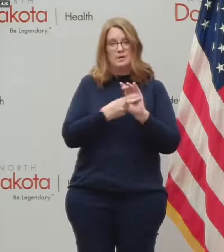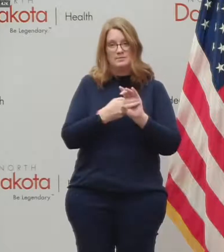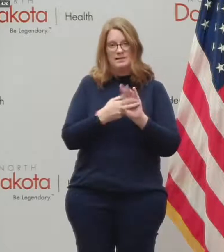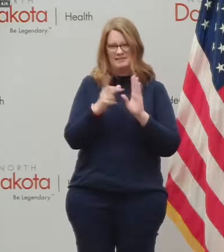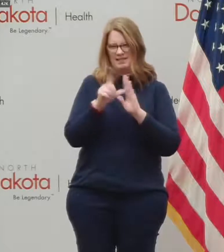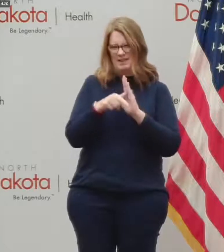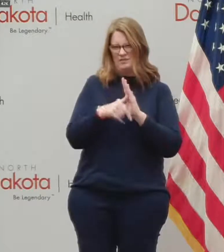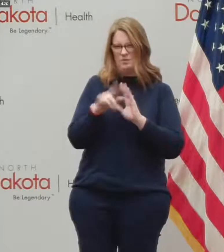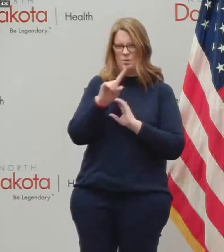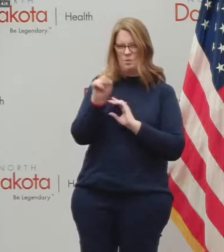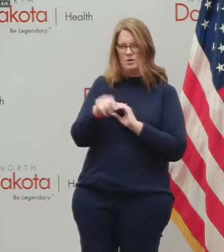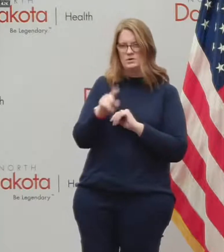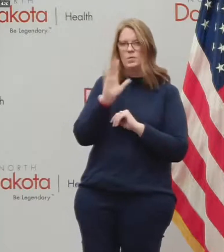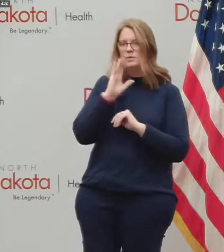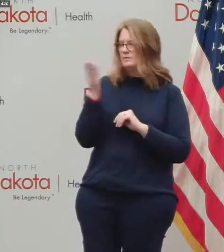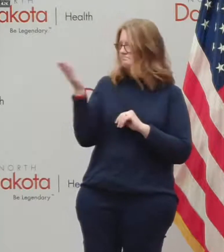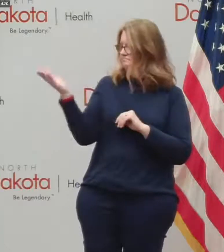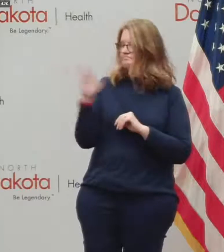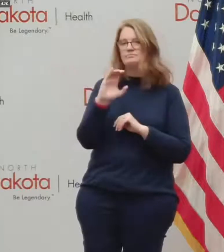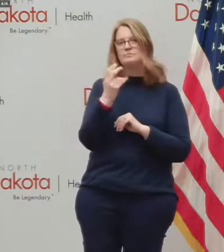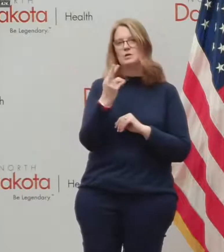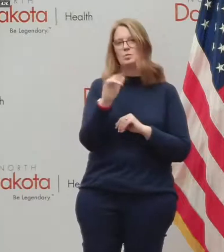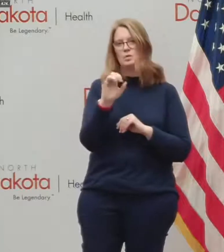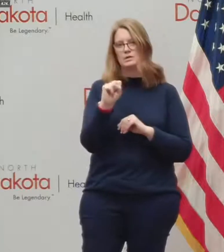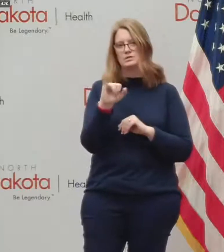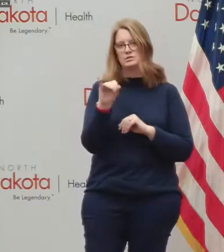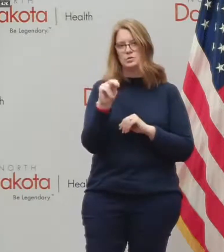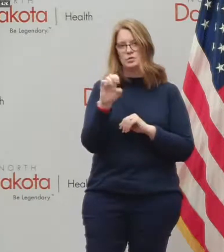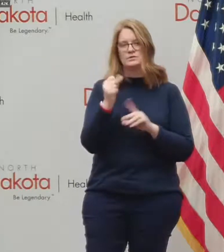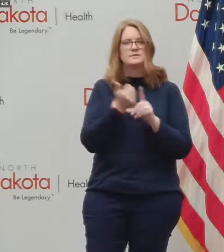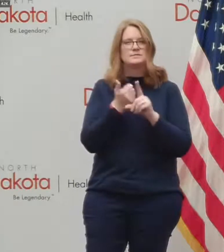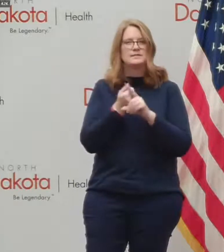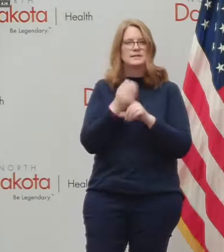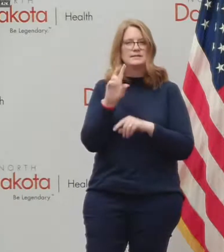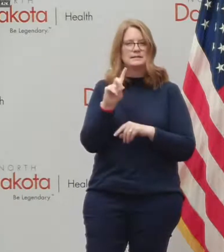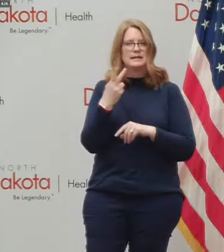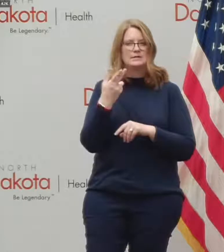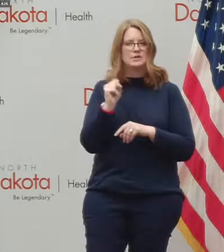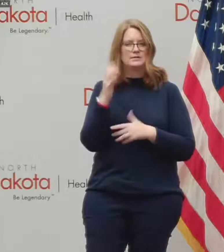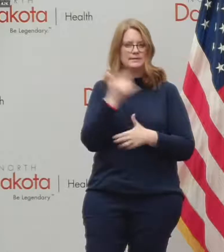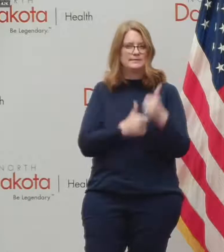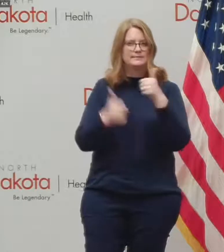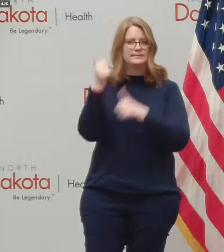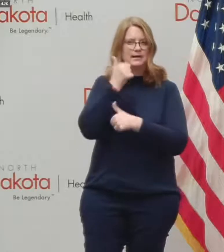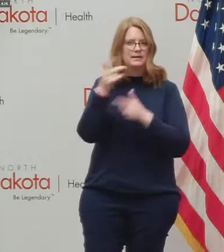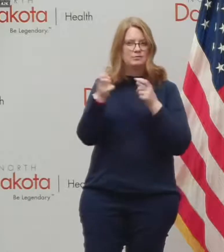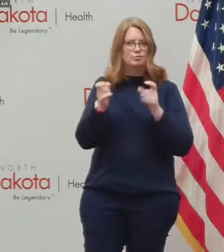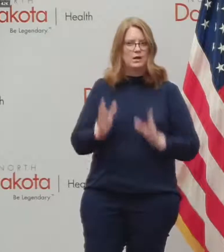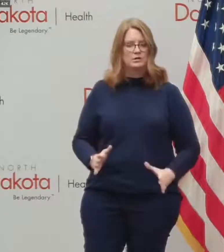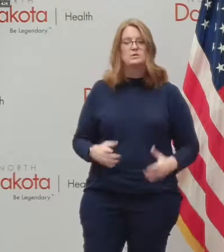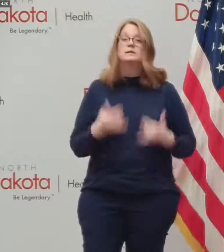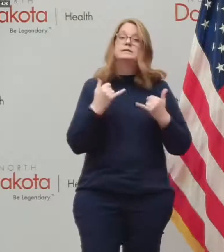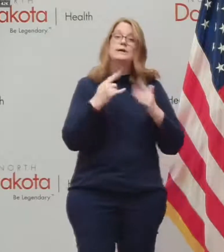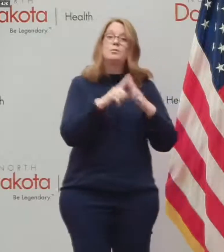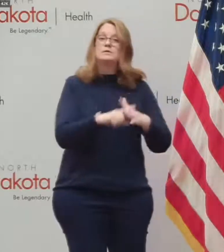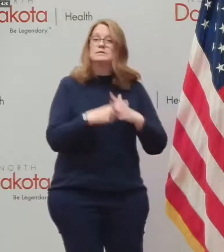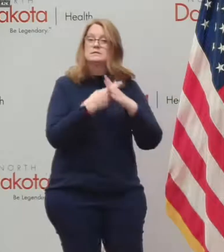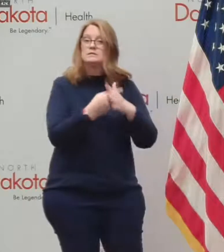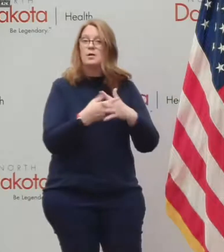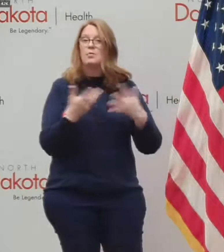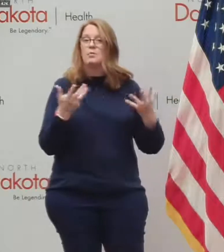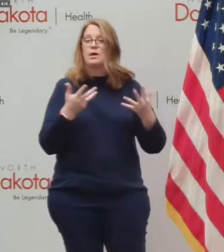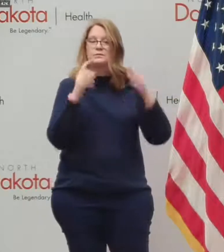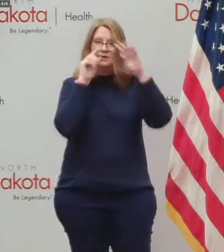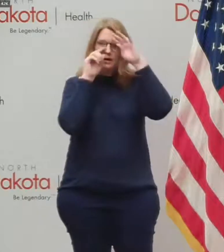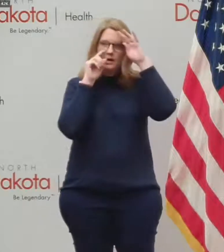on for questions will be Chris Jones, the DHS Executive Director. The place we want to start today is a